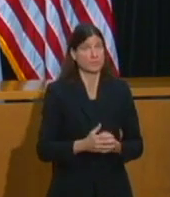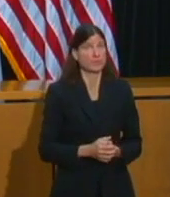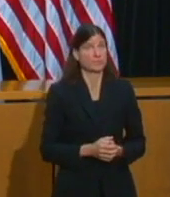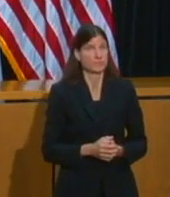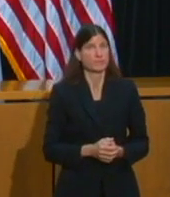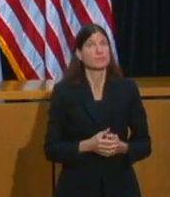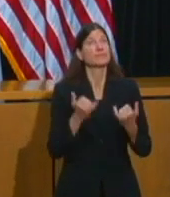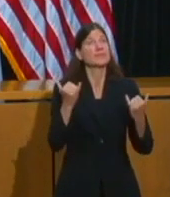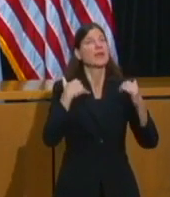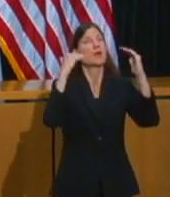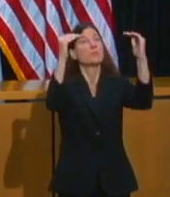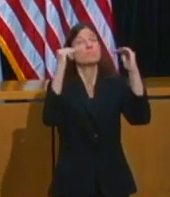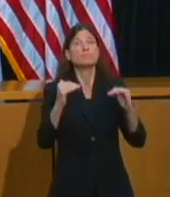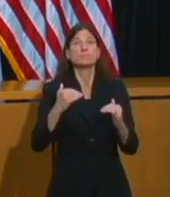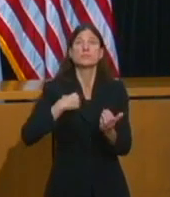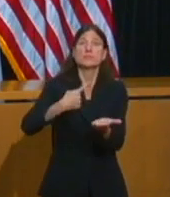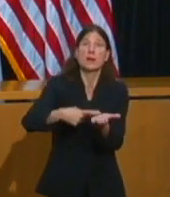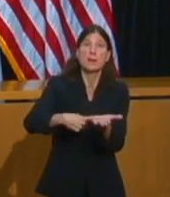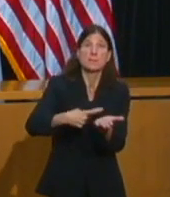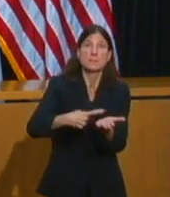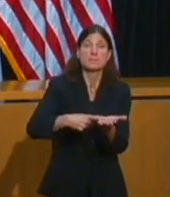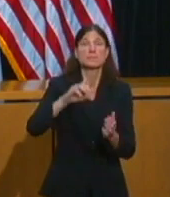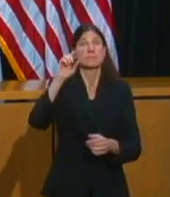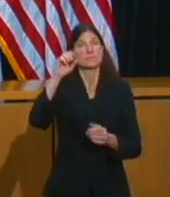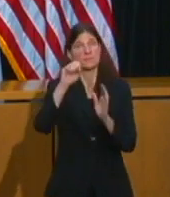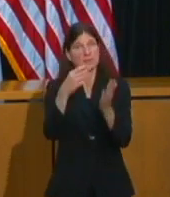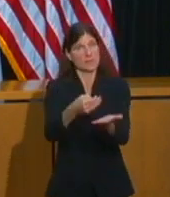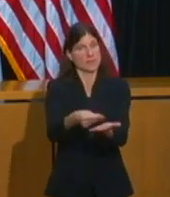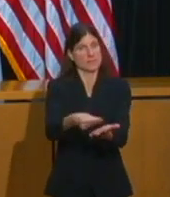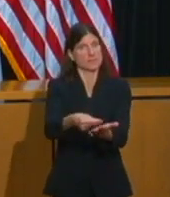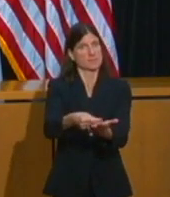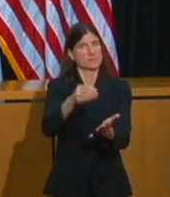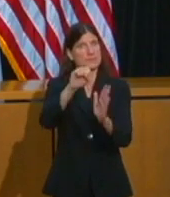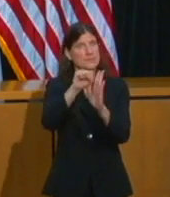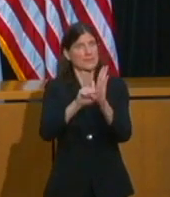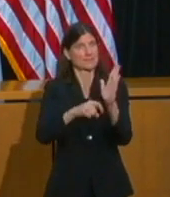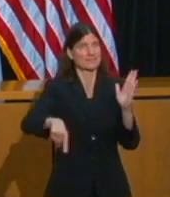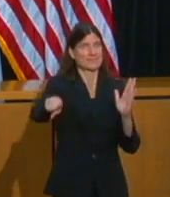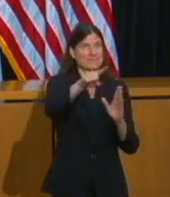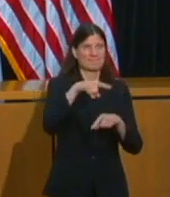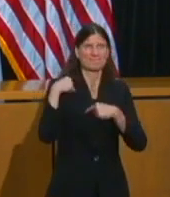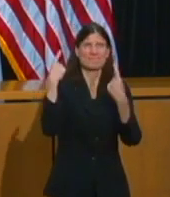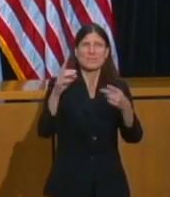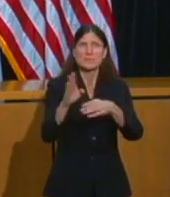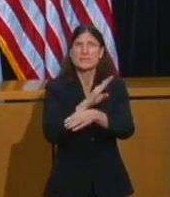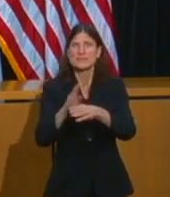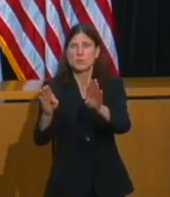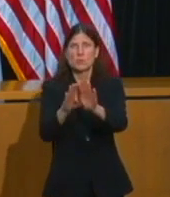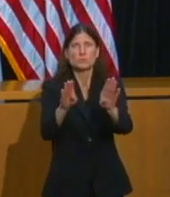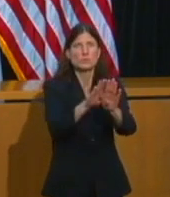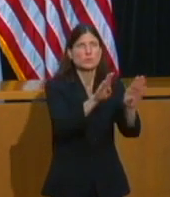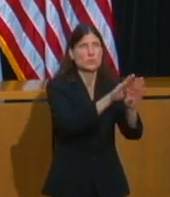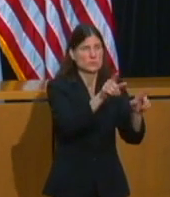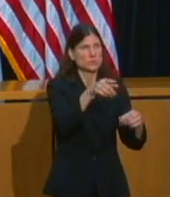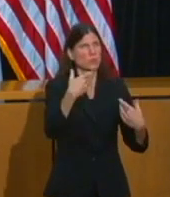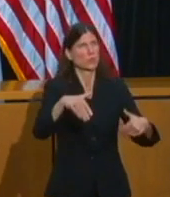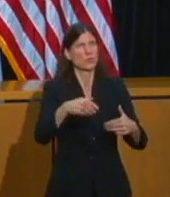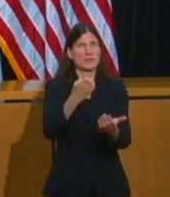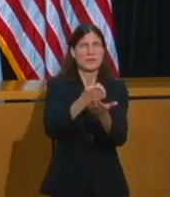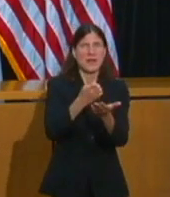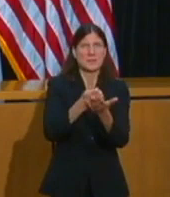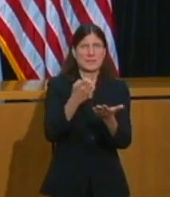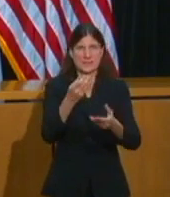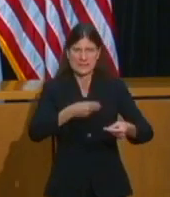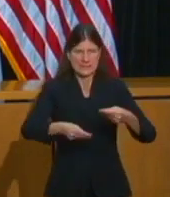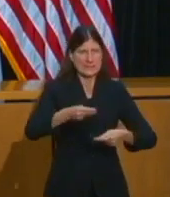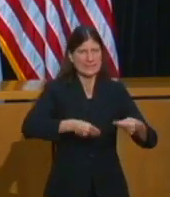our communities have faced unprecedented challenges. But we will continue pushing forward to a